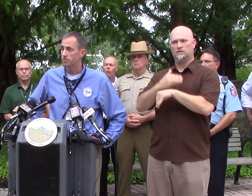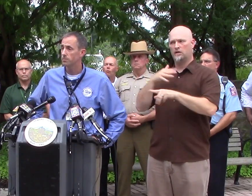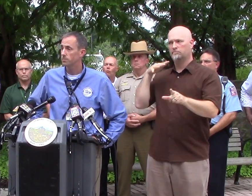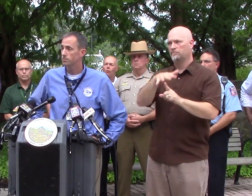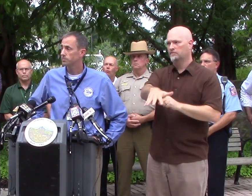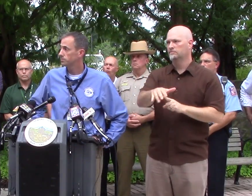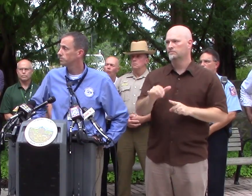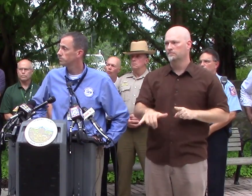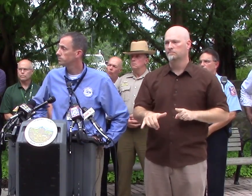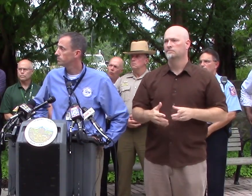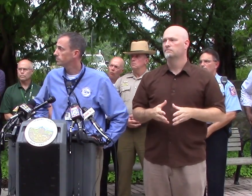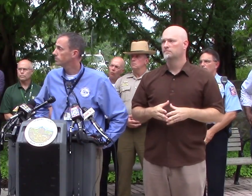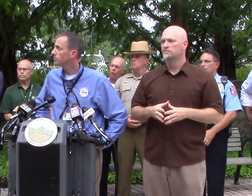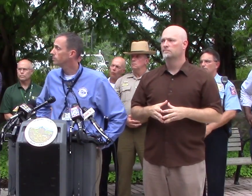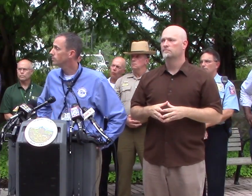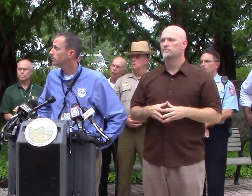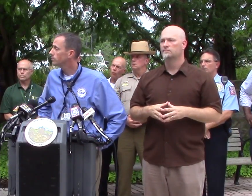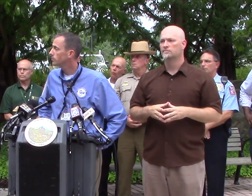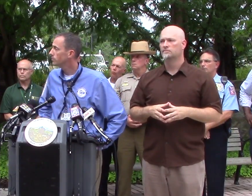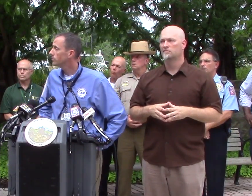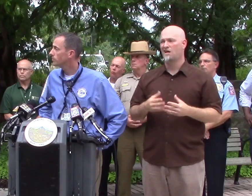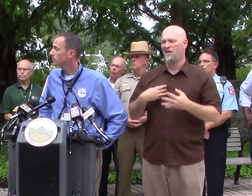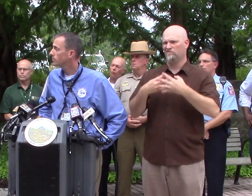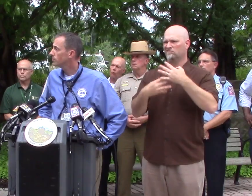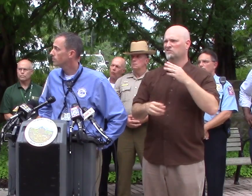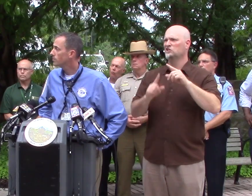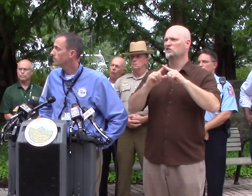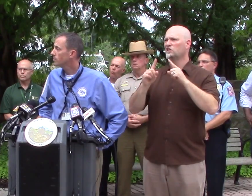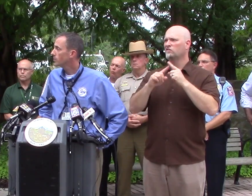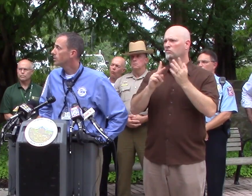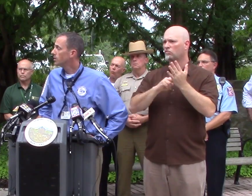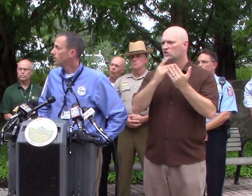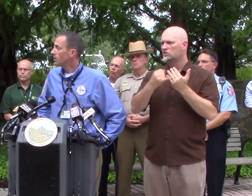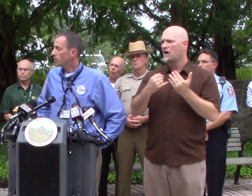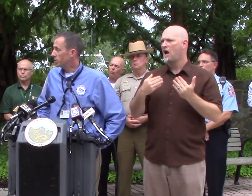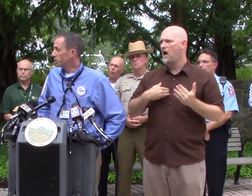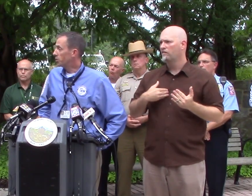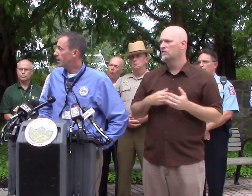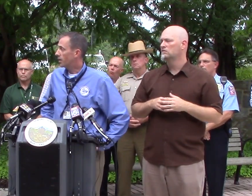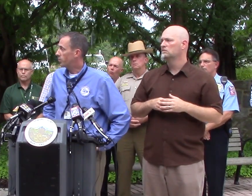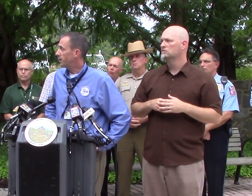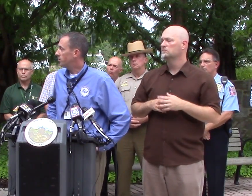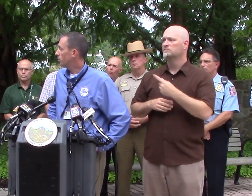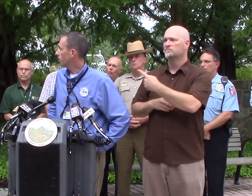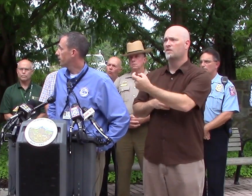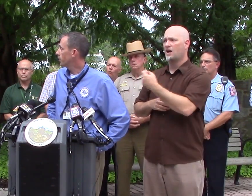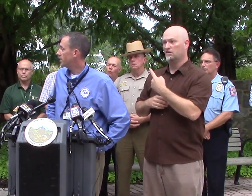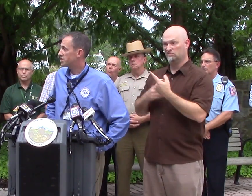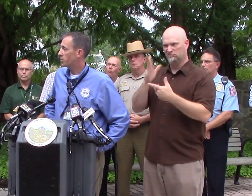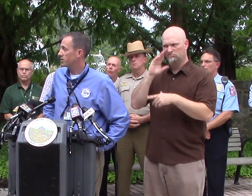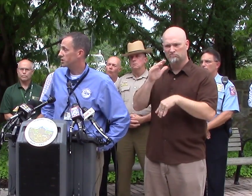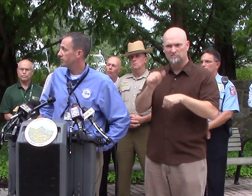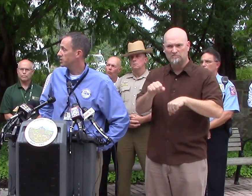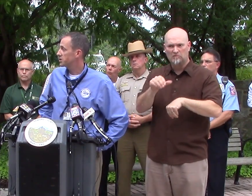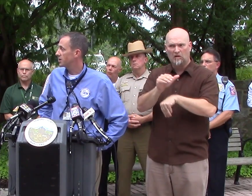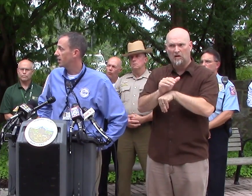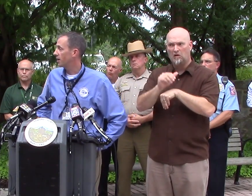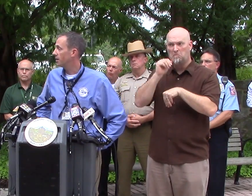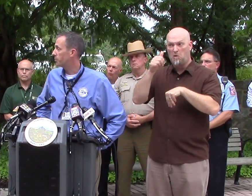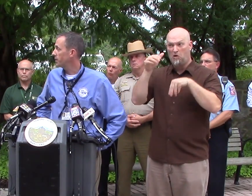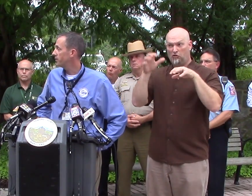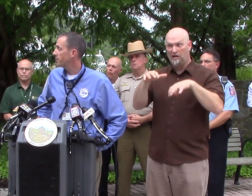funding. Do you have safety concerns with the potential for more rain tonight and in coming days? We do. We were on a National Weather